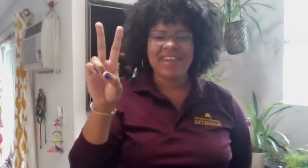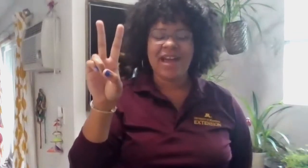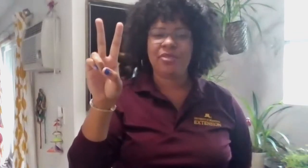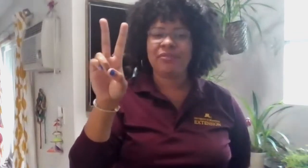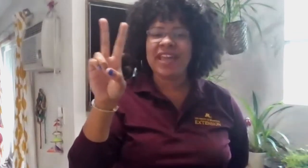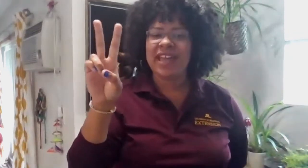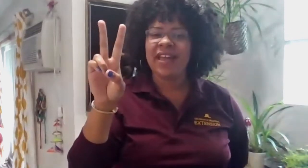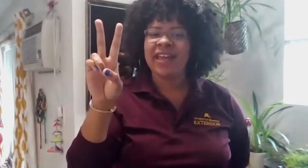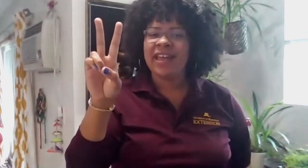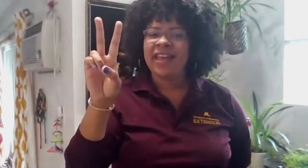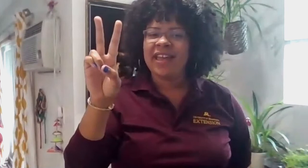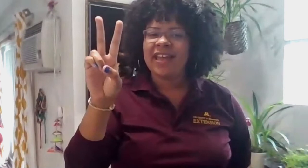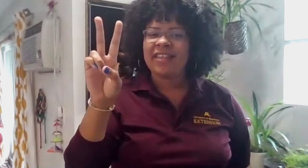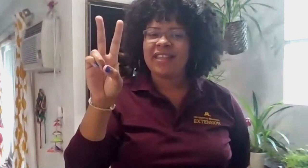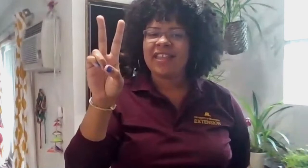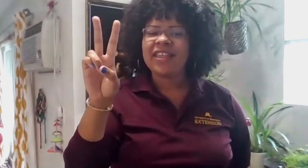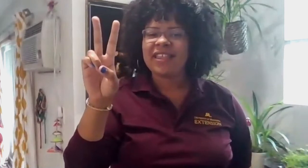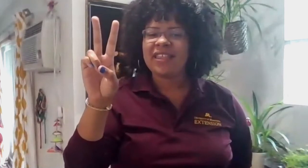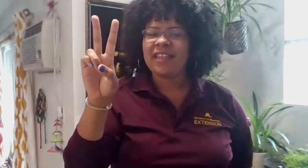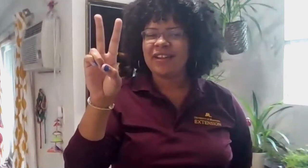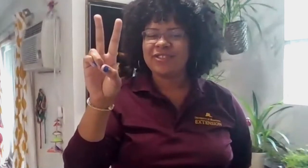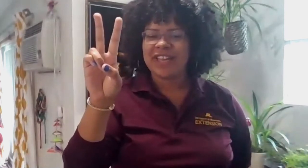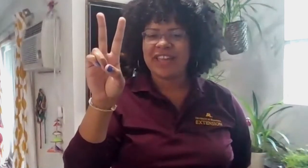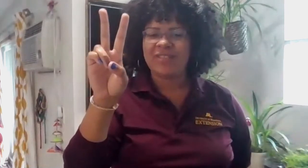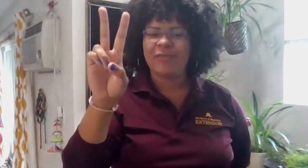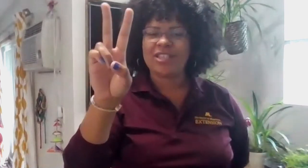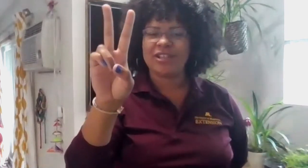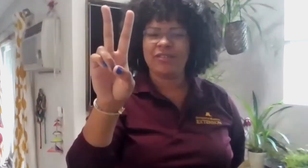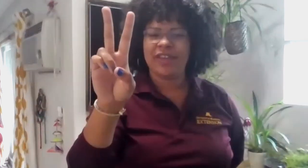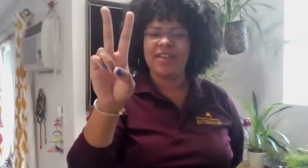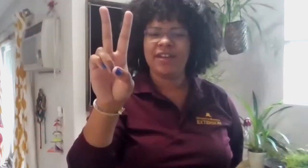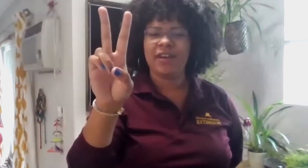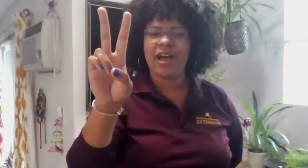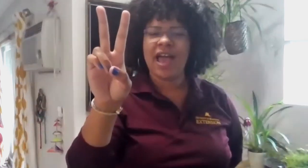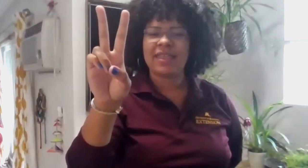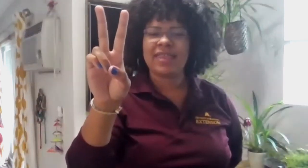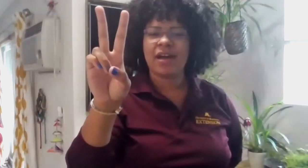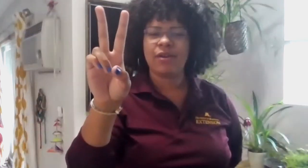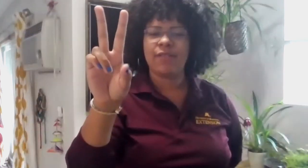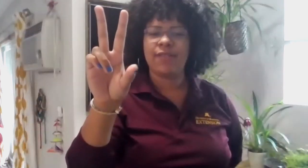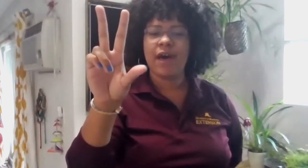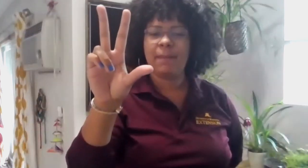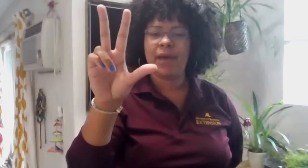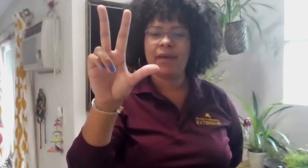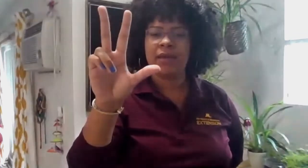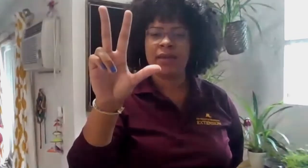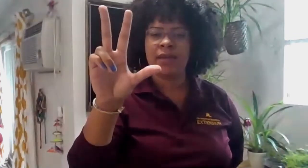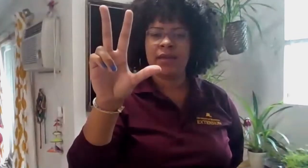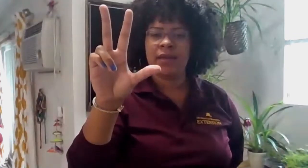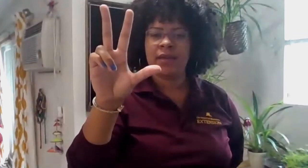Now 3 is a little tricky, so watch closely. You're gonna stick out your thumb.